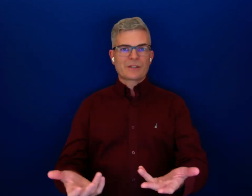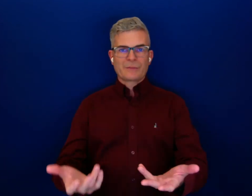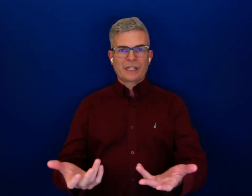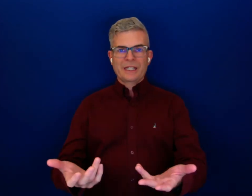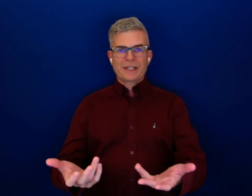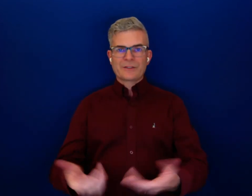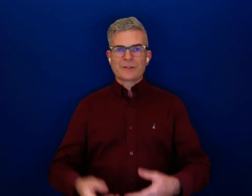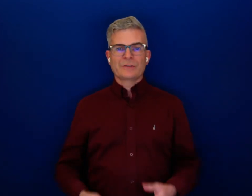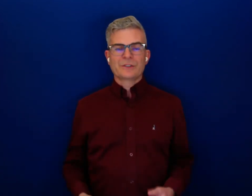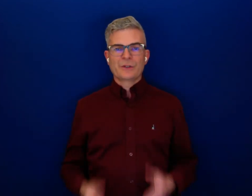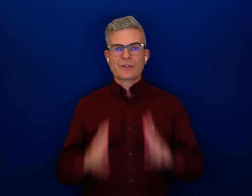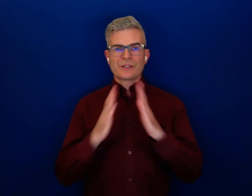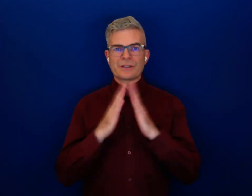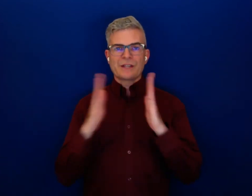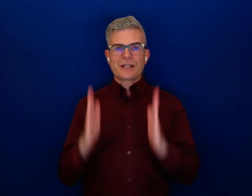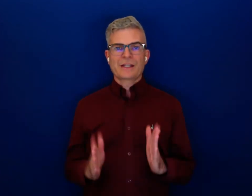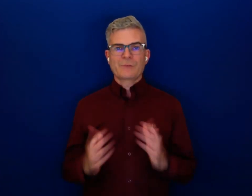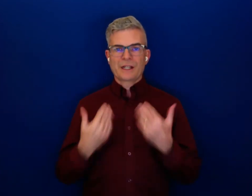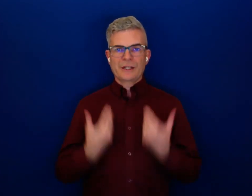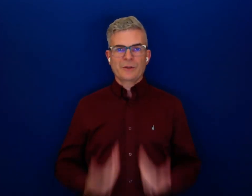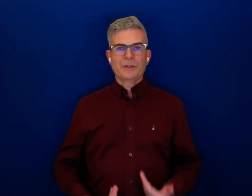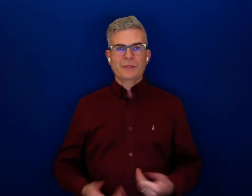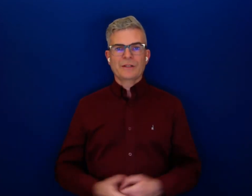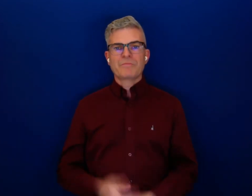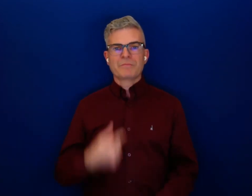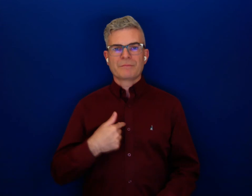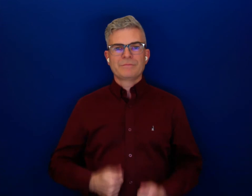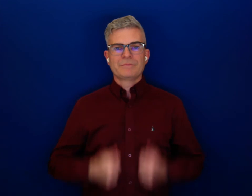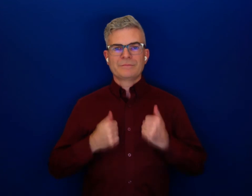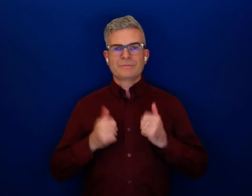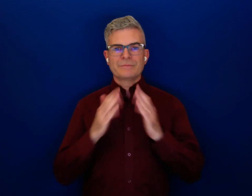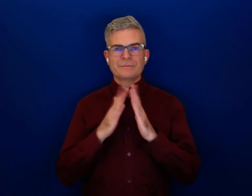a plain answer. You're just signing right here in the middle.